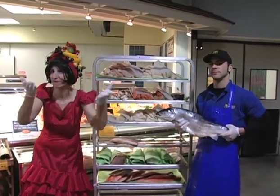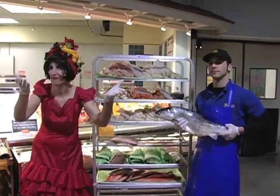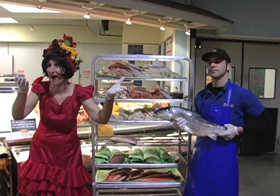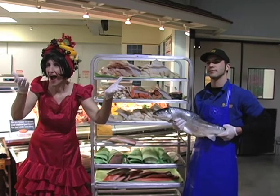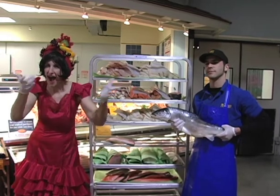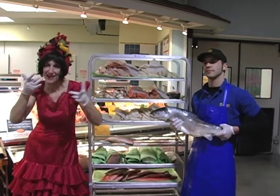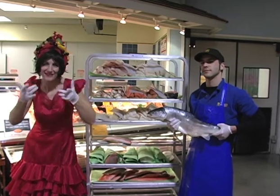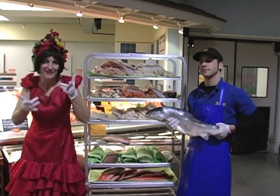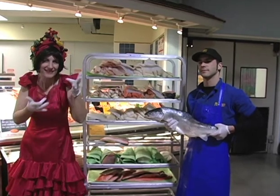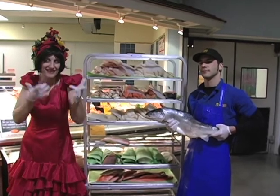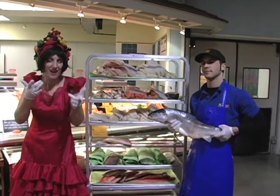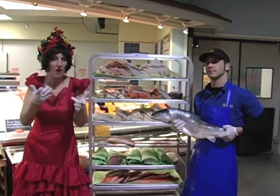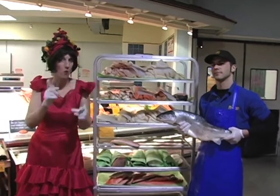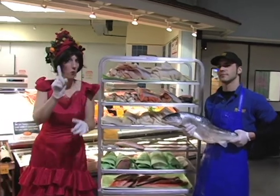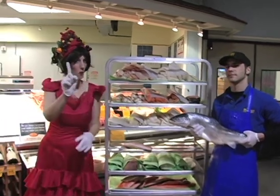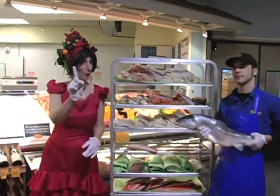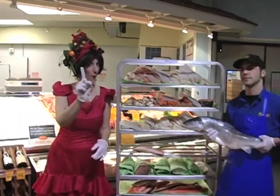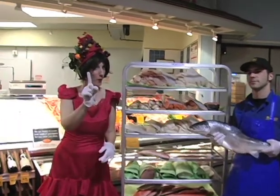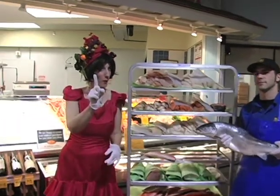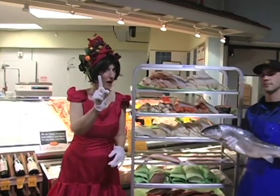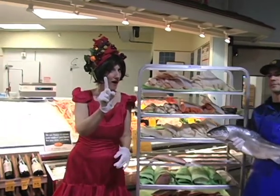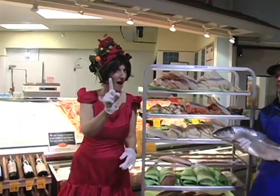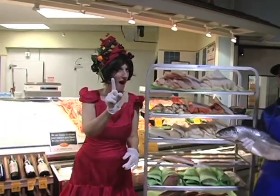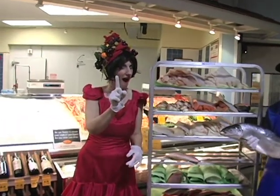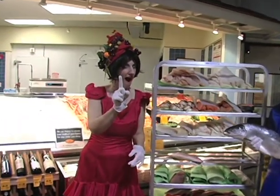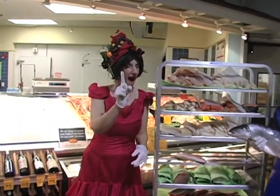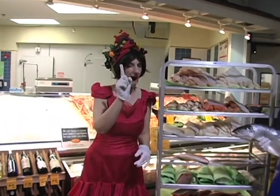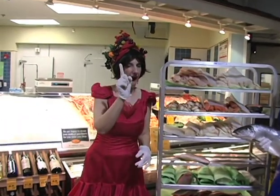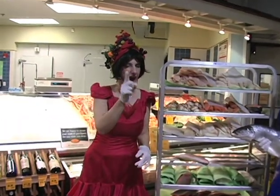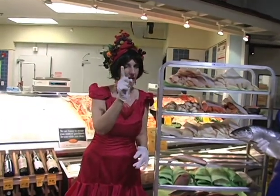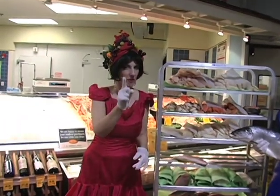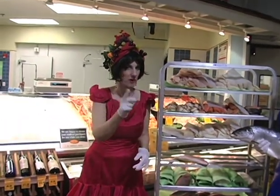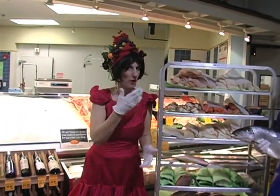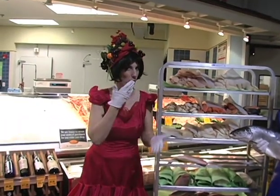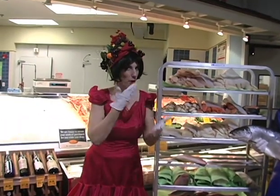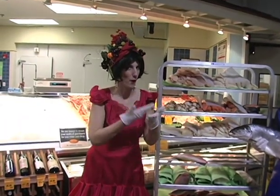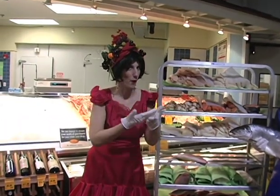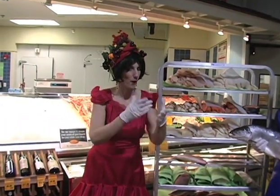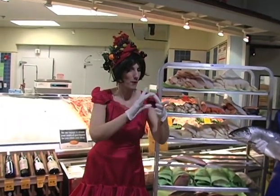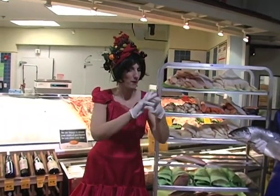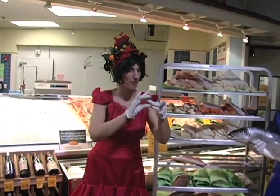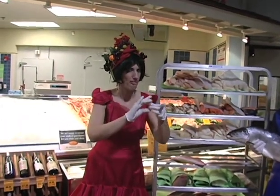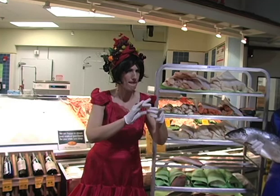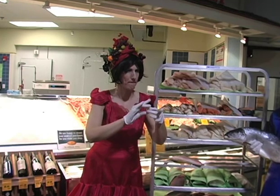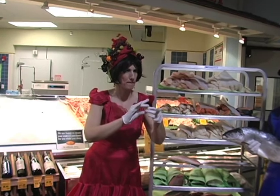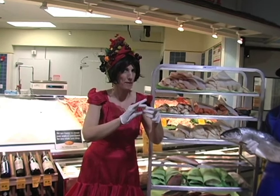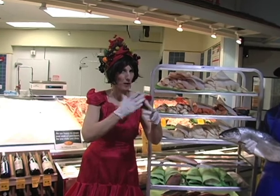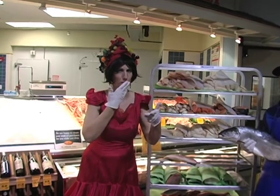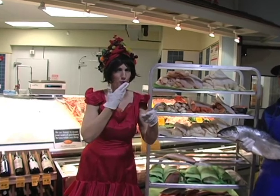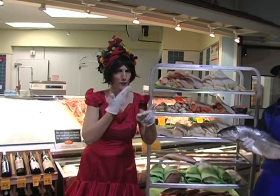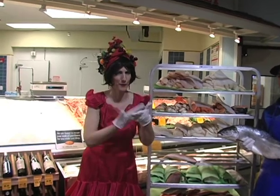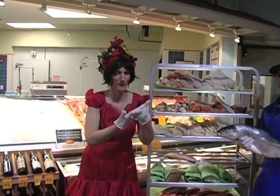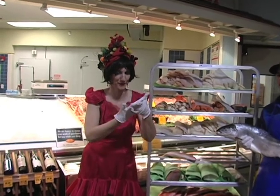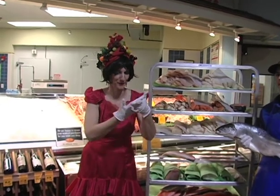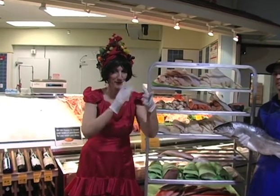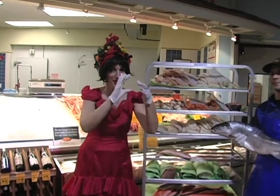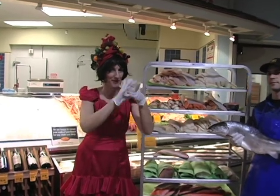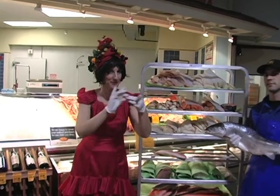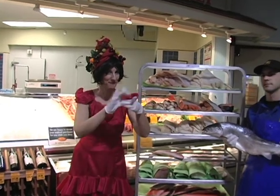I want to tell you. Oh, I'm so excited. But, let's wait 1 minute. And then I'll tell you that